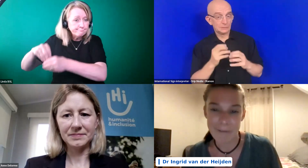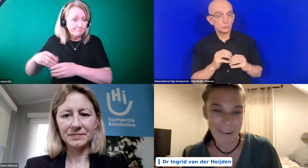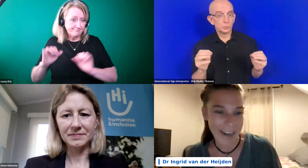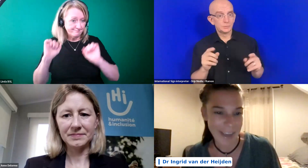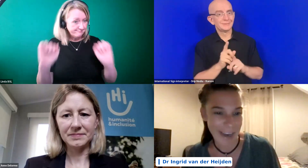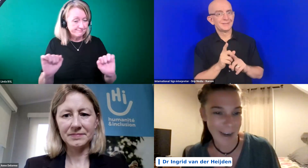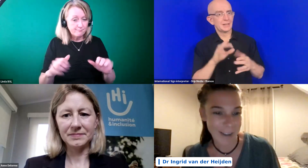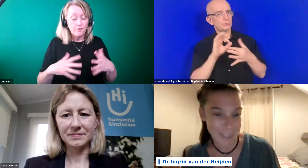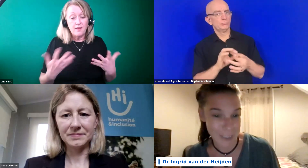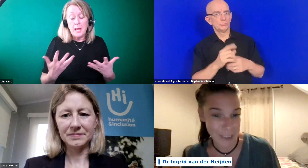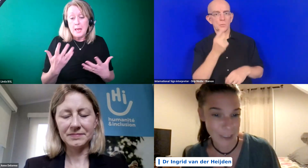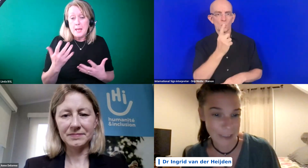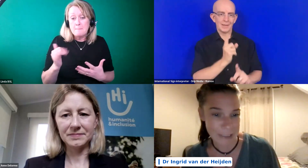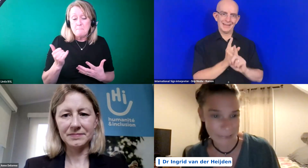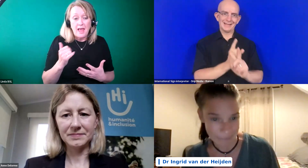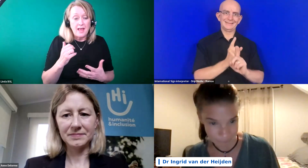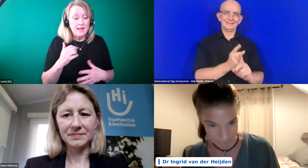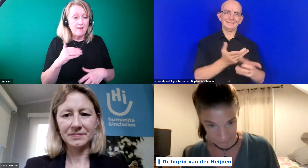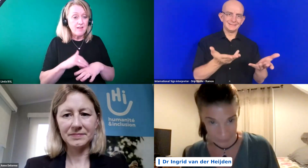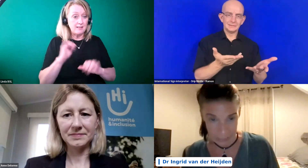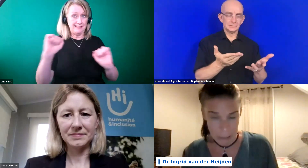may affect their decisions.